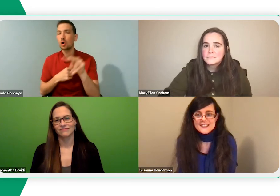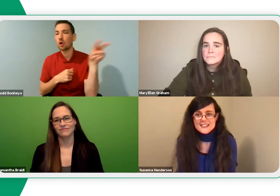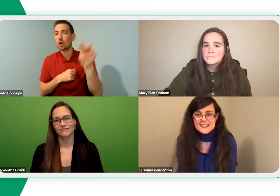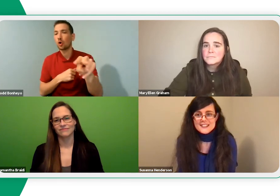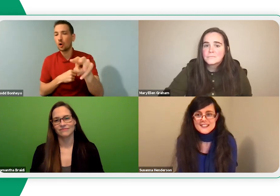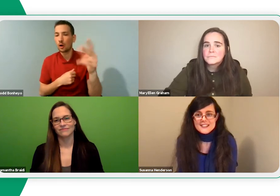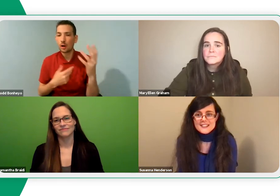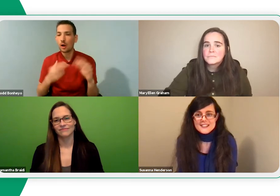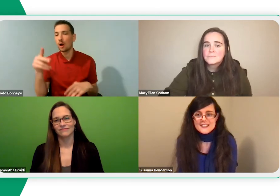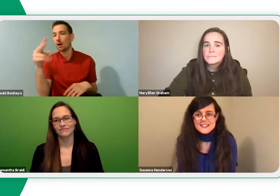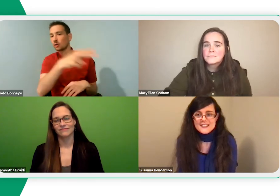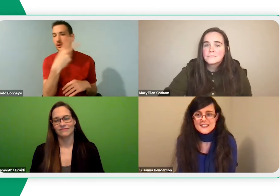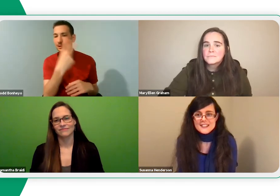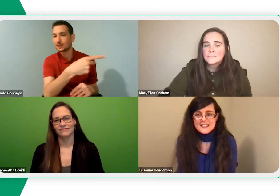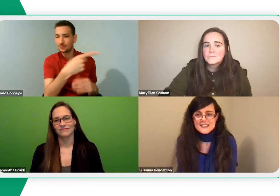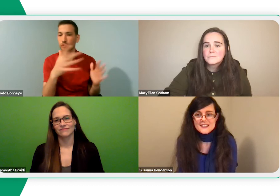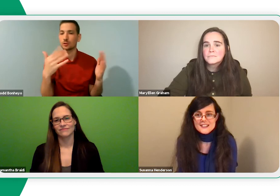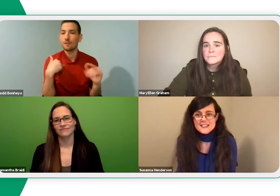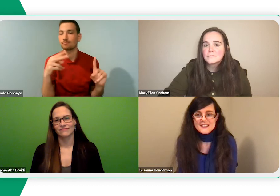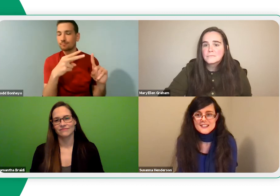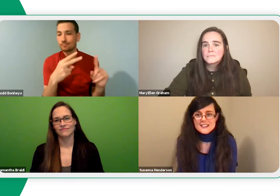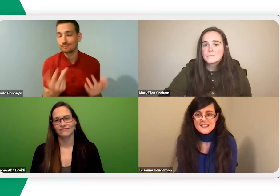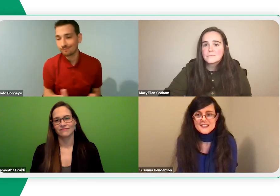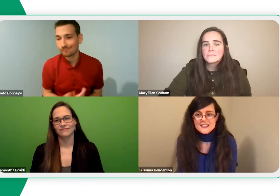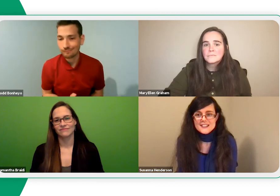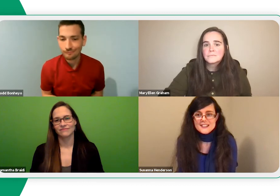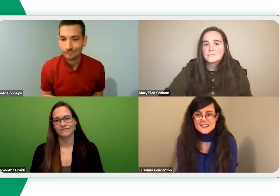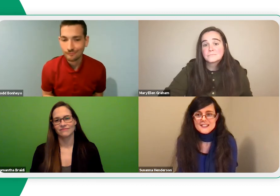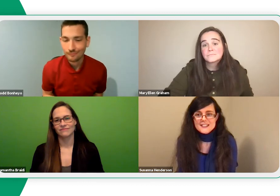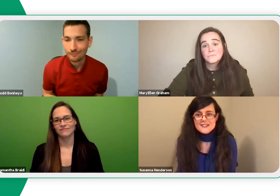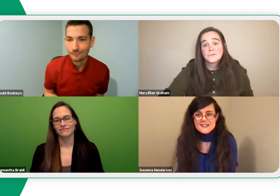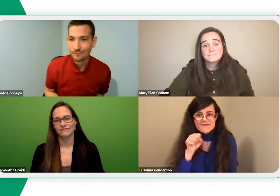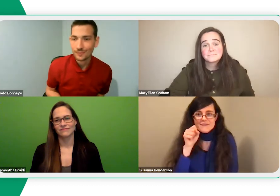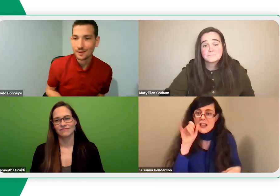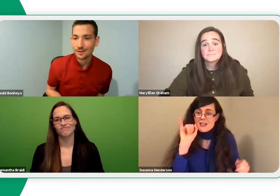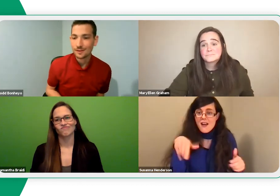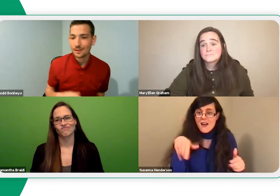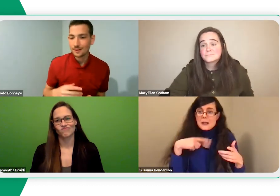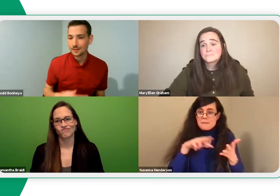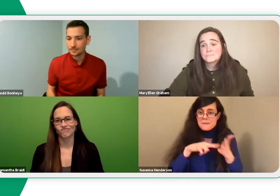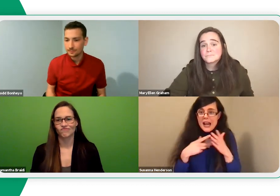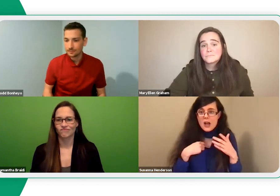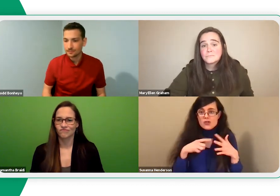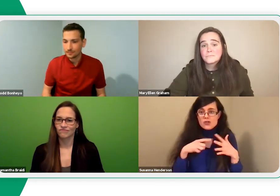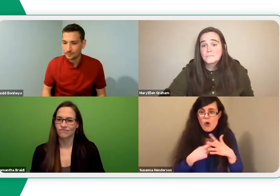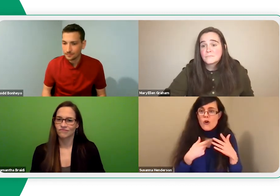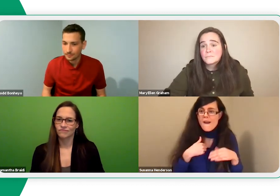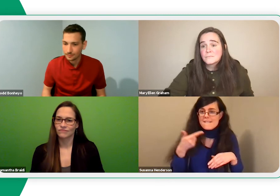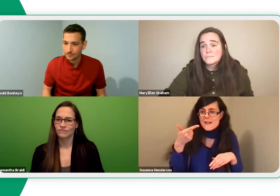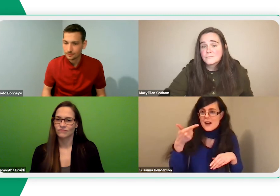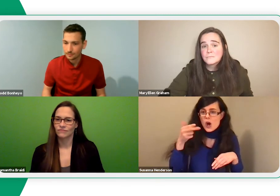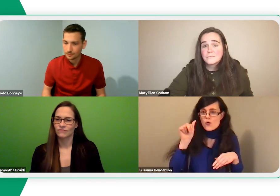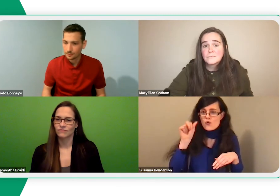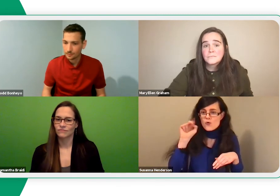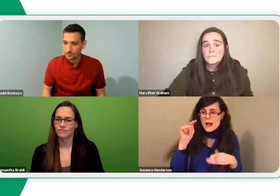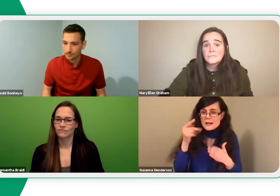those resources. You can't just, jump on and look and see something that's going on. So I think that that's where the challenge comes